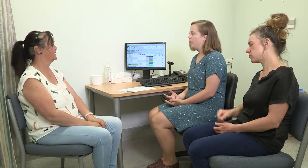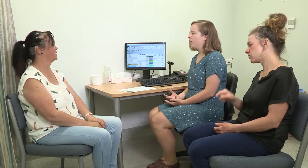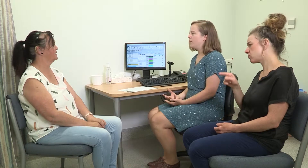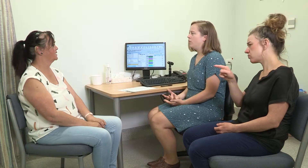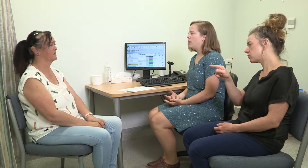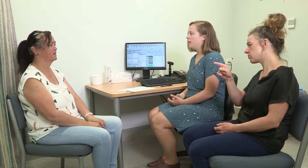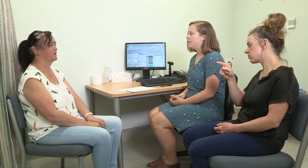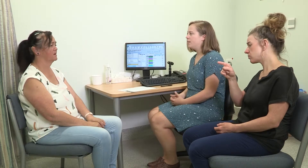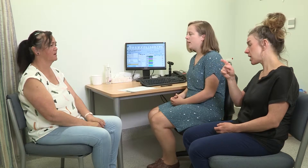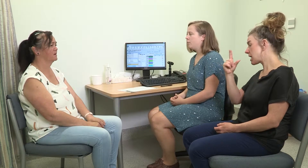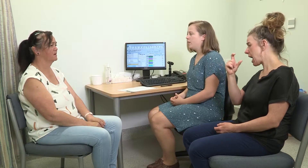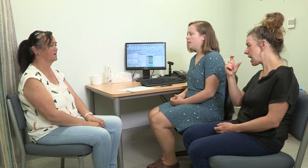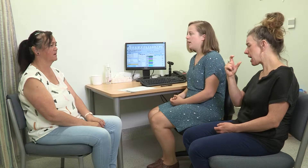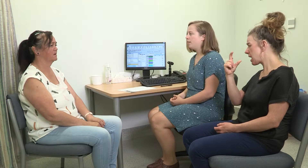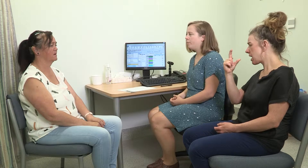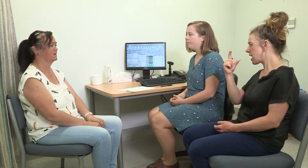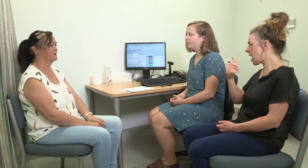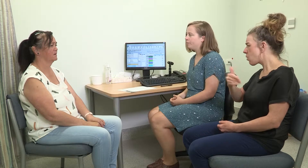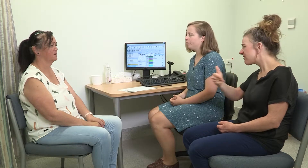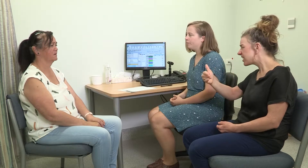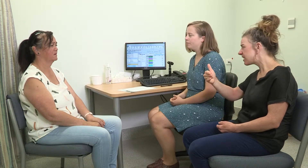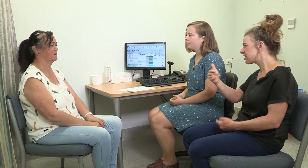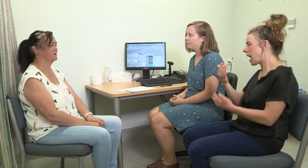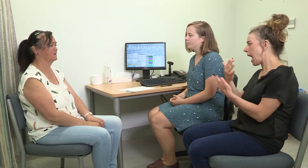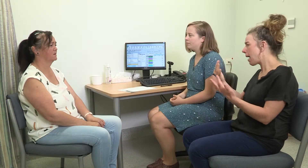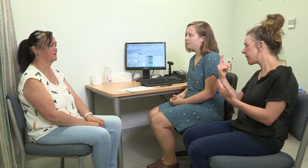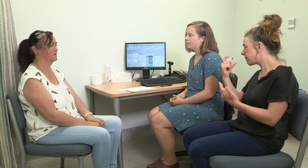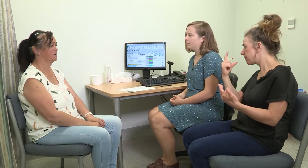How many puffs of your inhalers do you take and when do you take them?